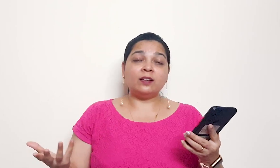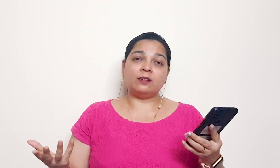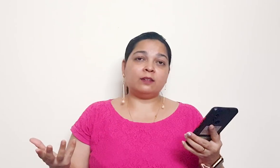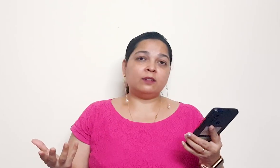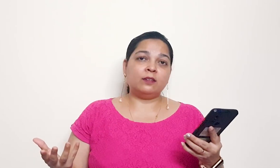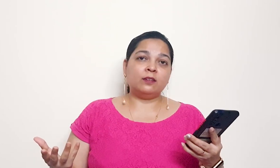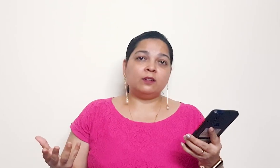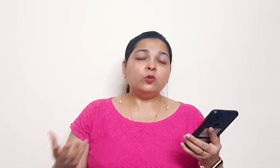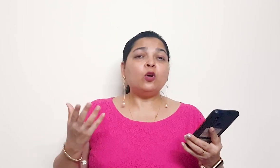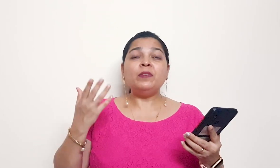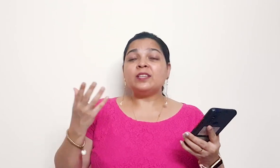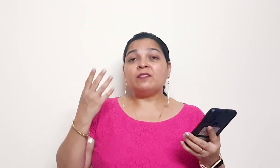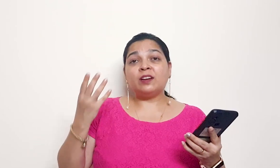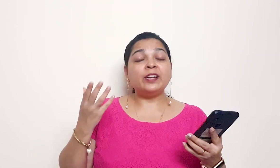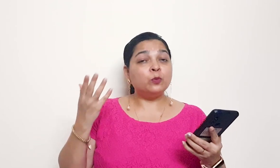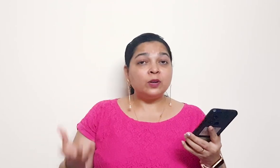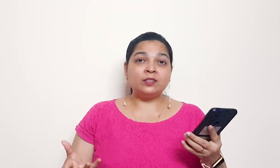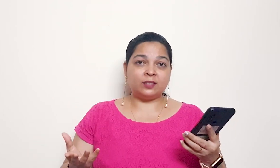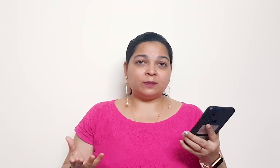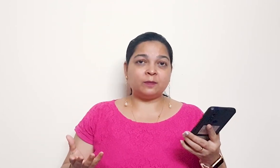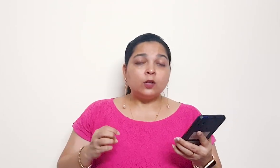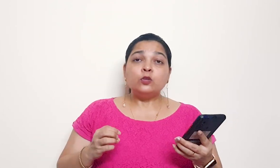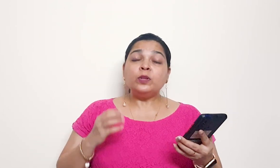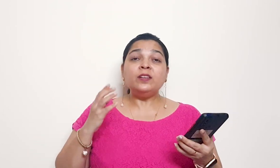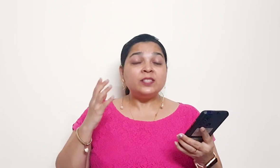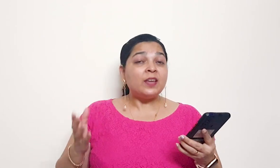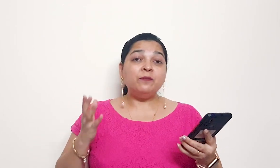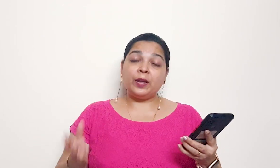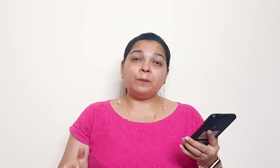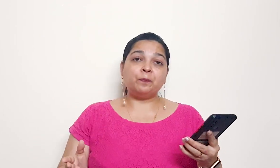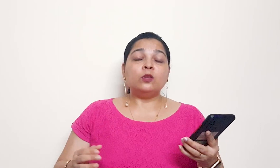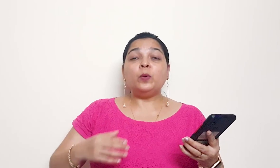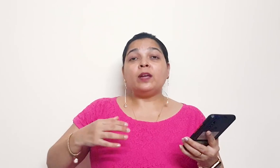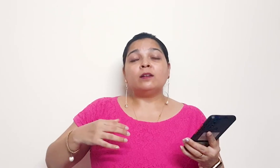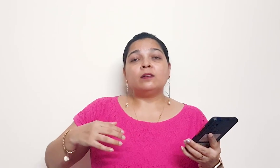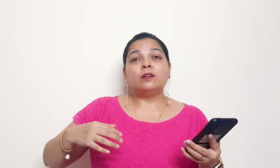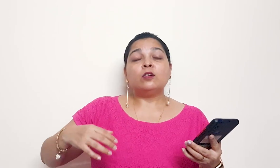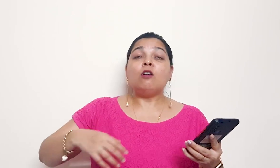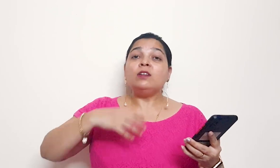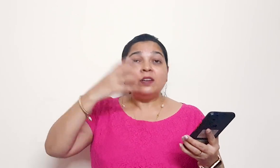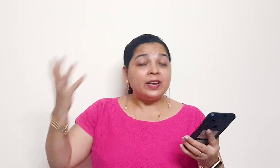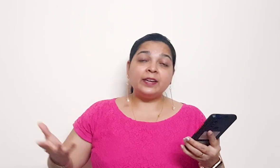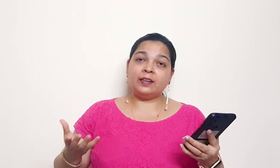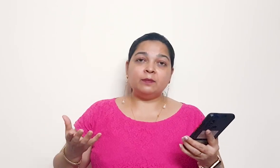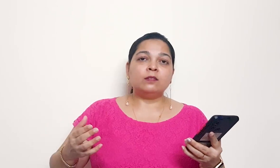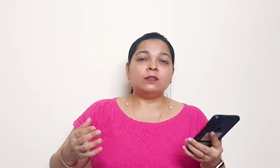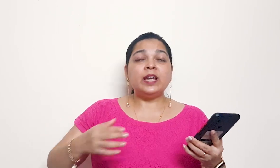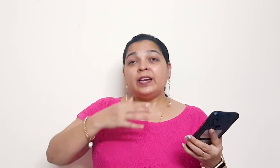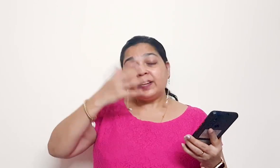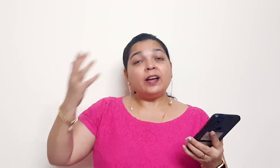your thing, you'll always have the right words. In the same way, the way God